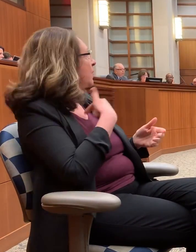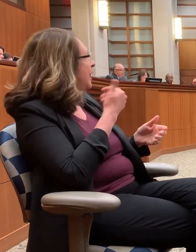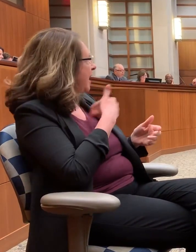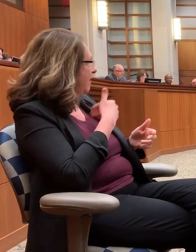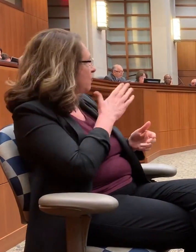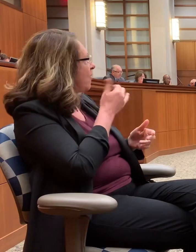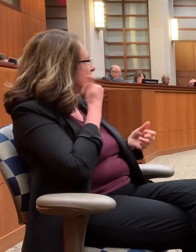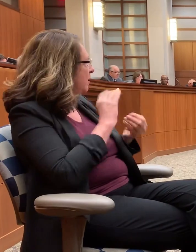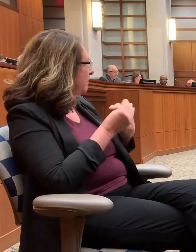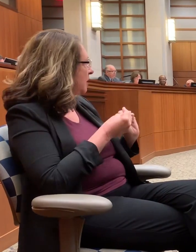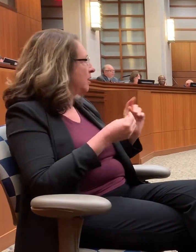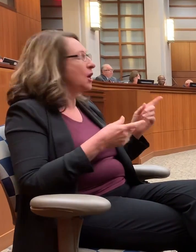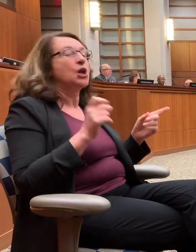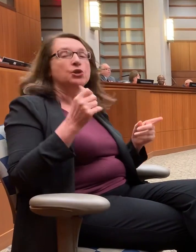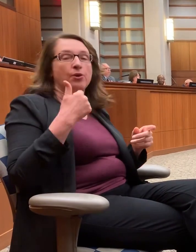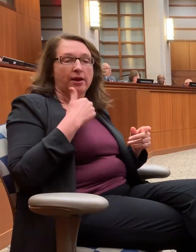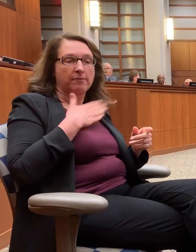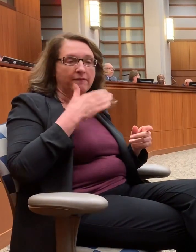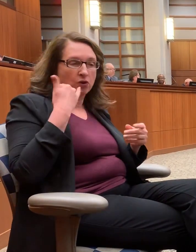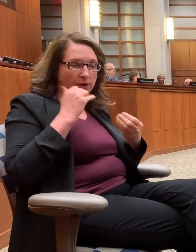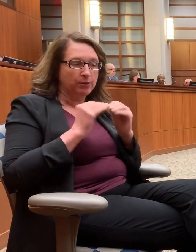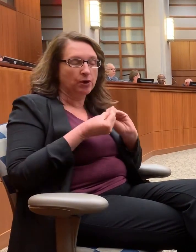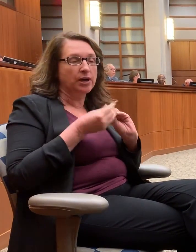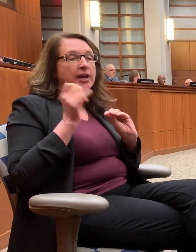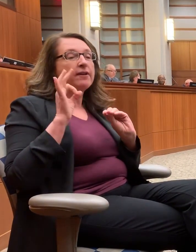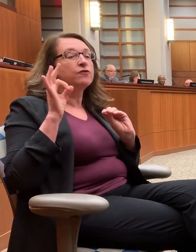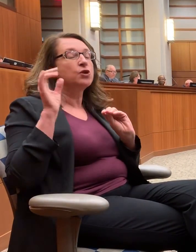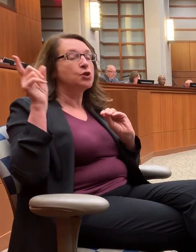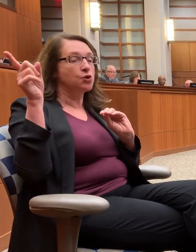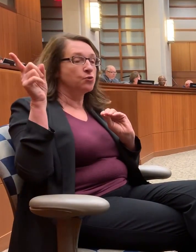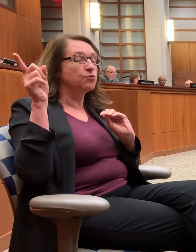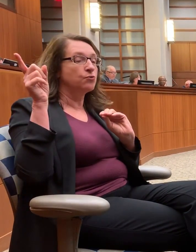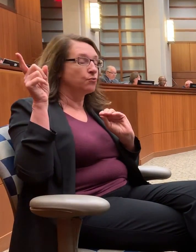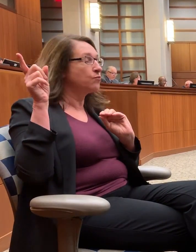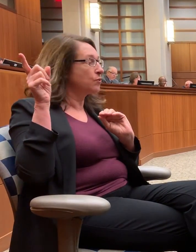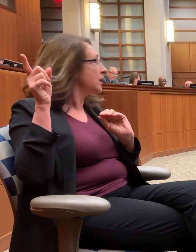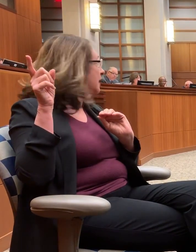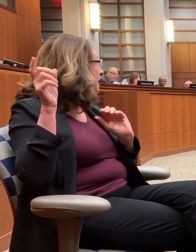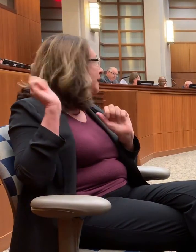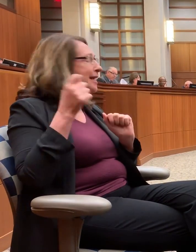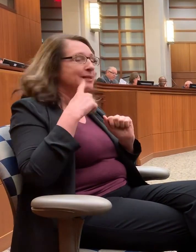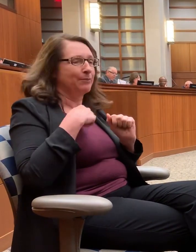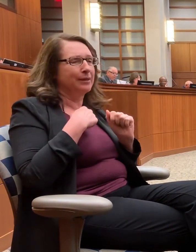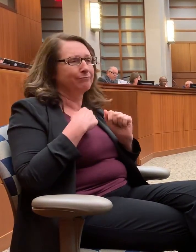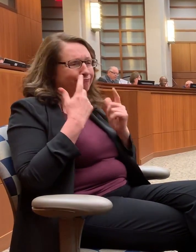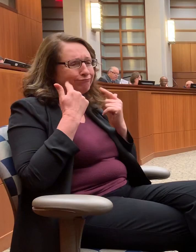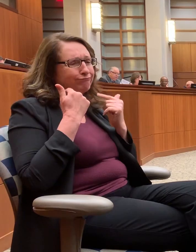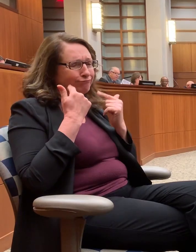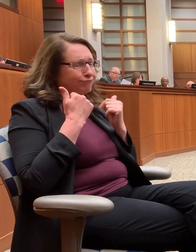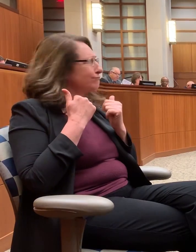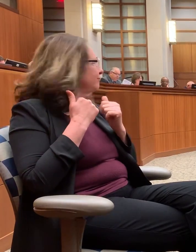phone number. Okay, y'all have my phone number. If you could tell me